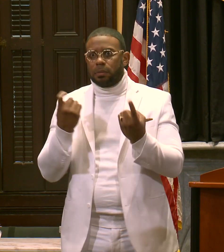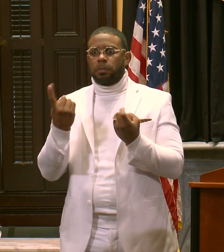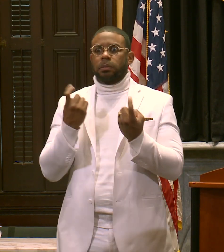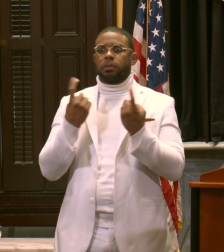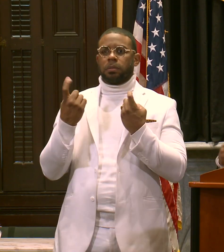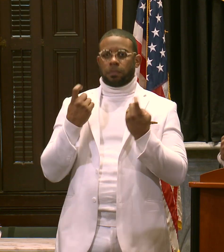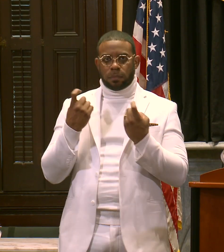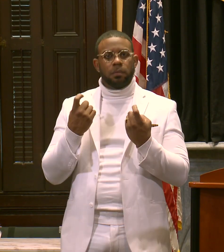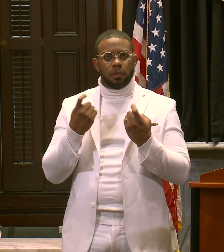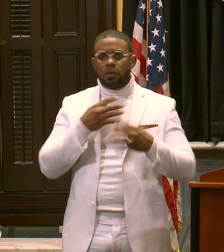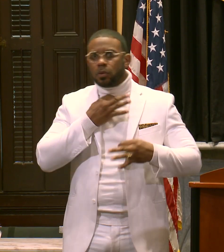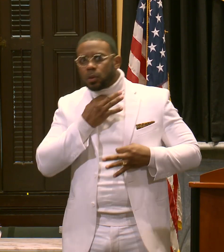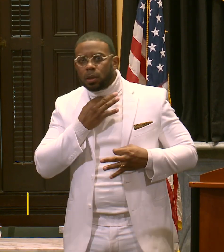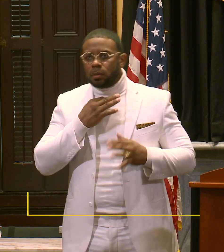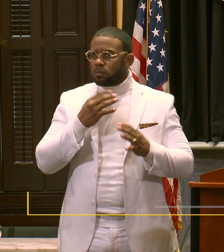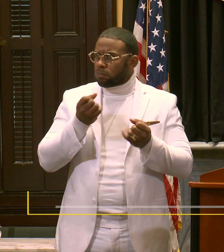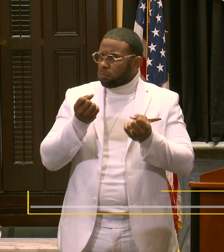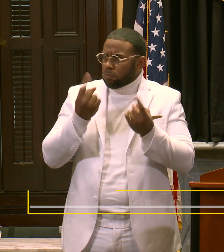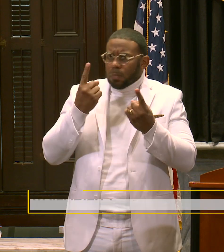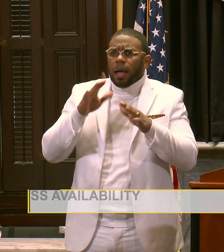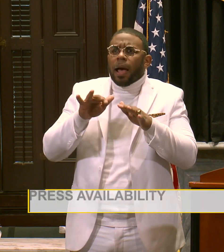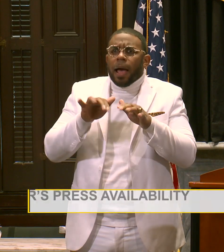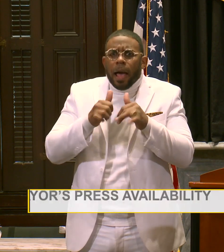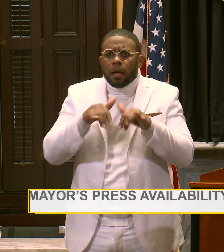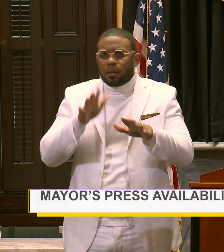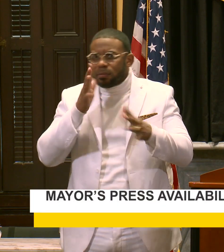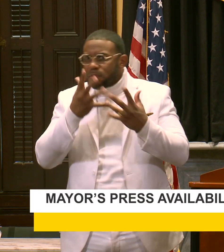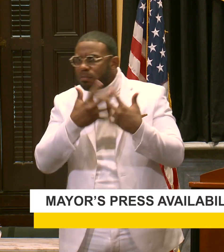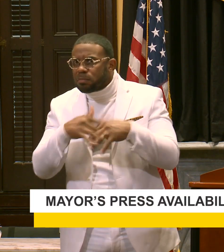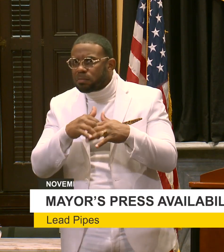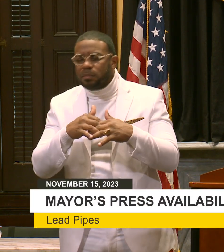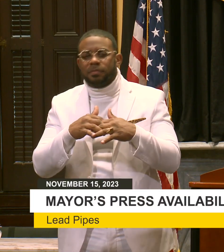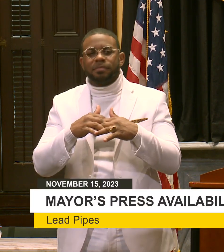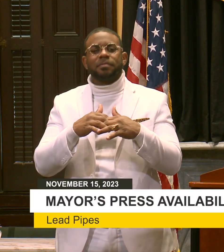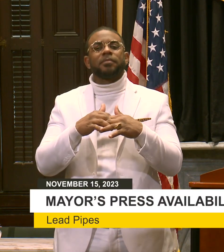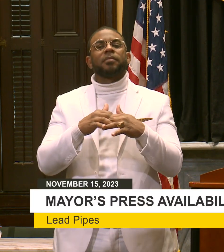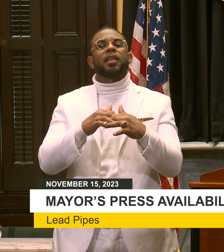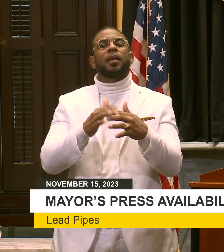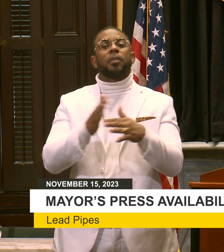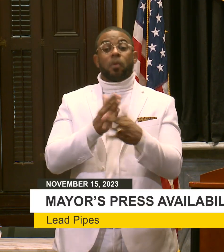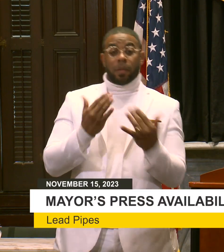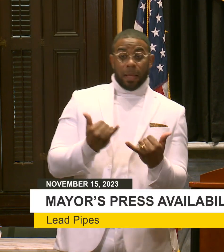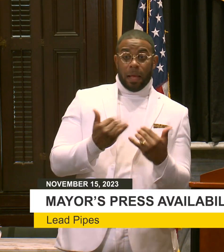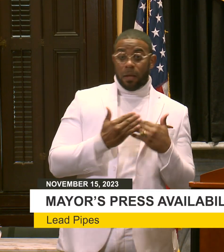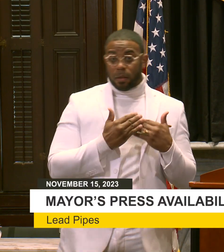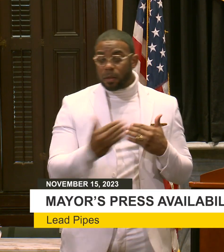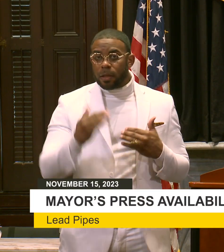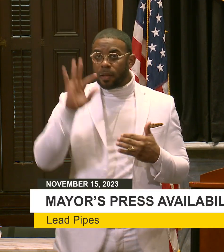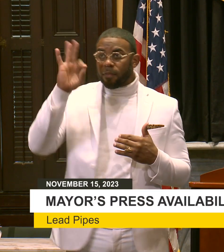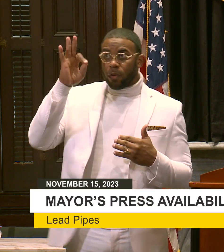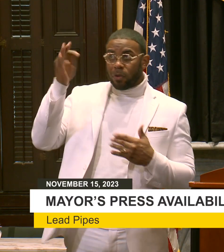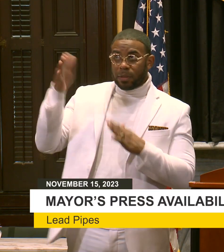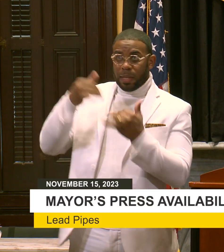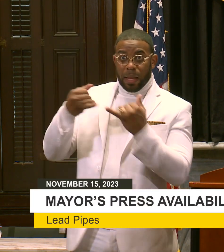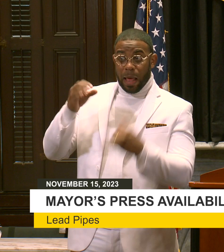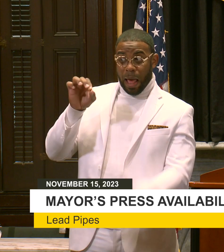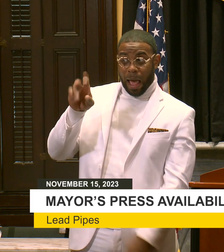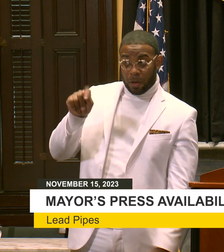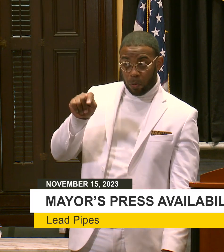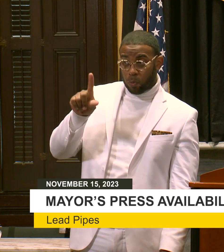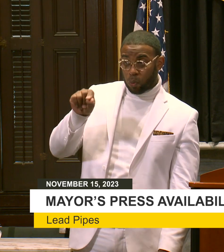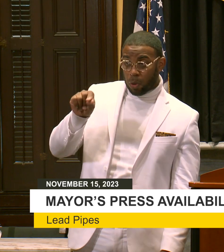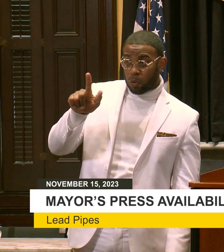questions, concerns, and curiosity about how this is going to work. Between now and the federal deadline in October